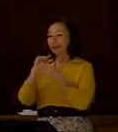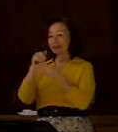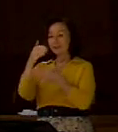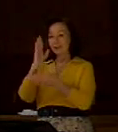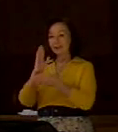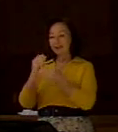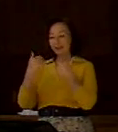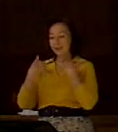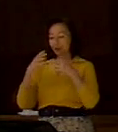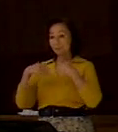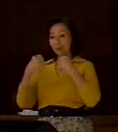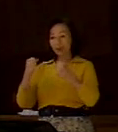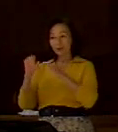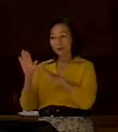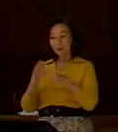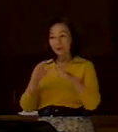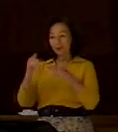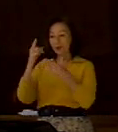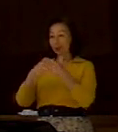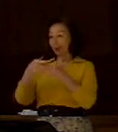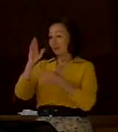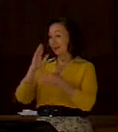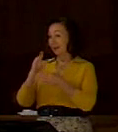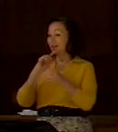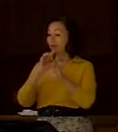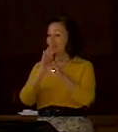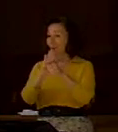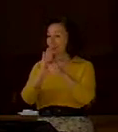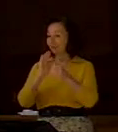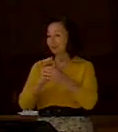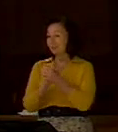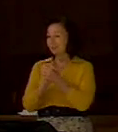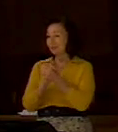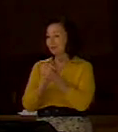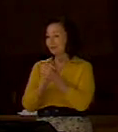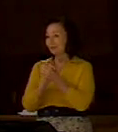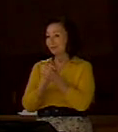had power to do what God had promised.